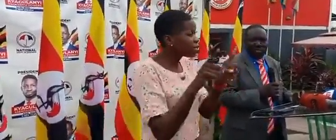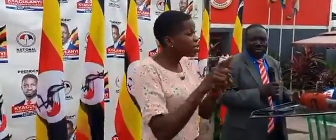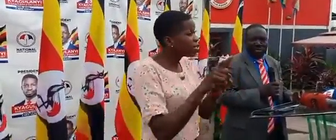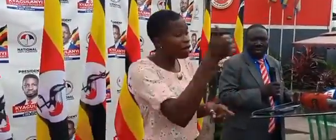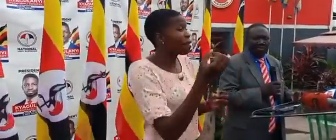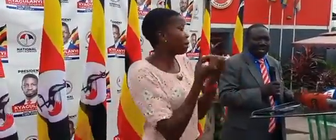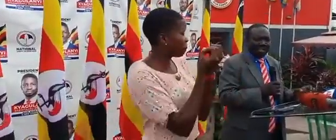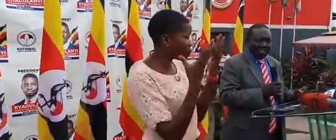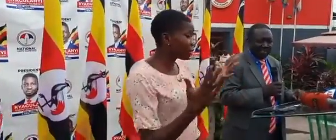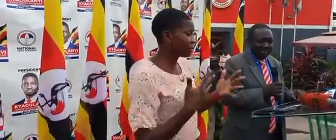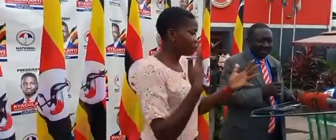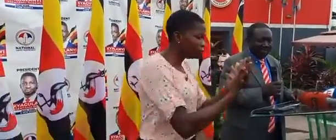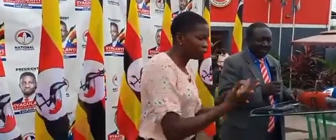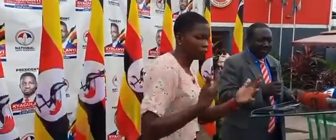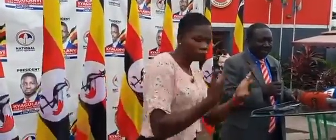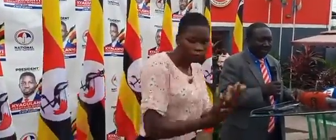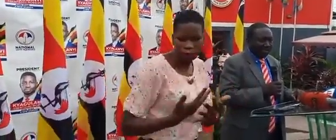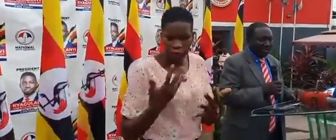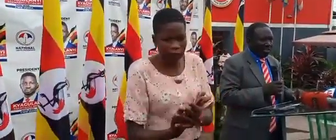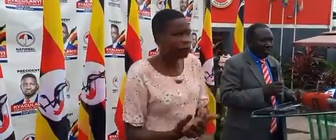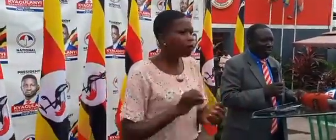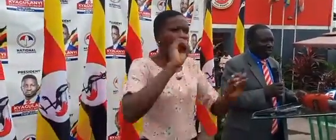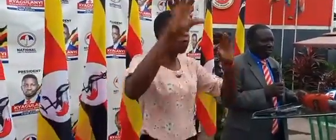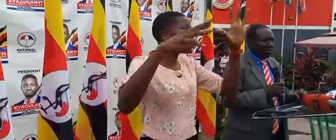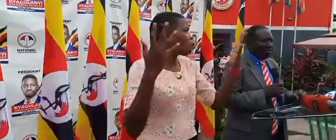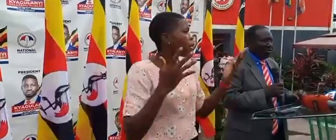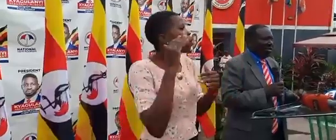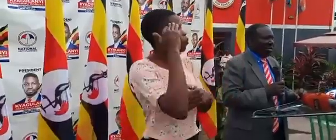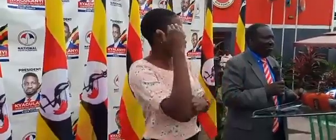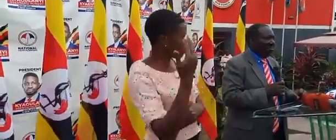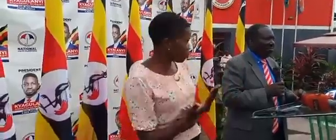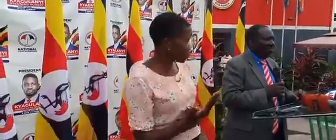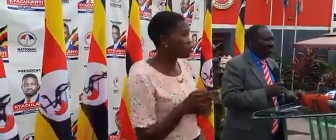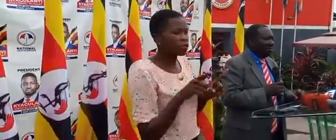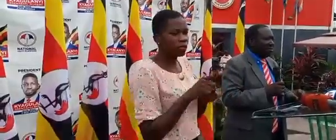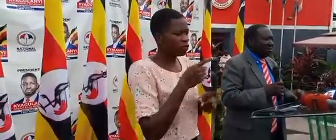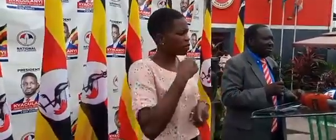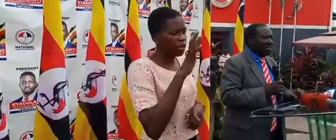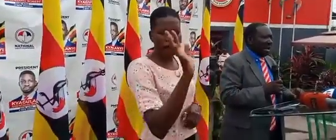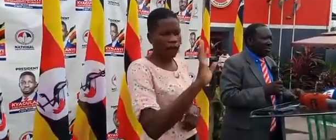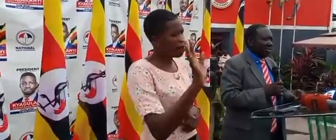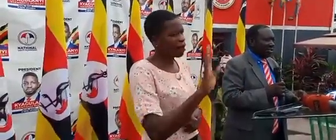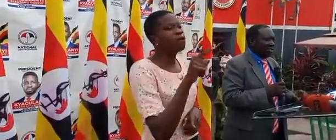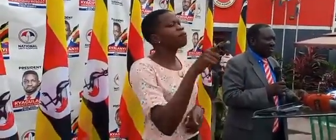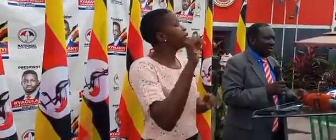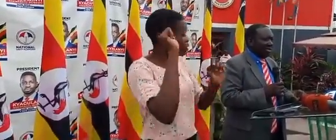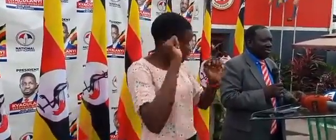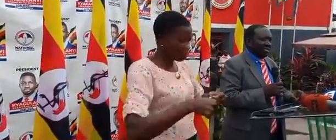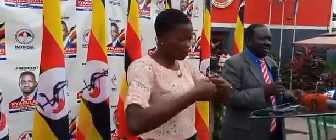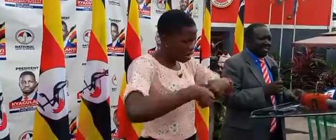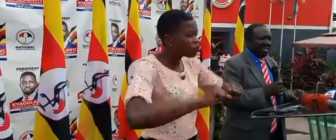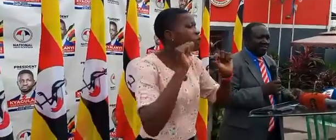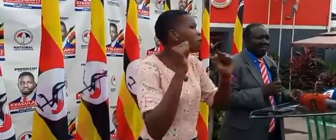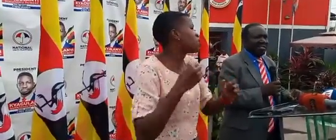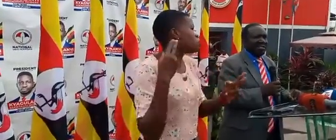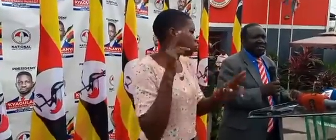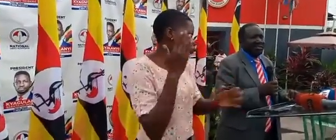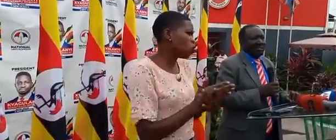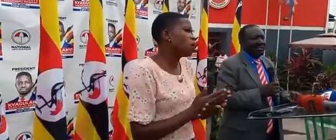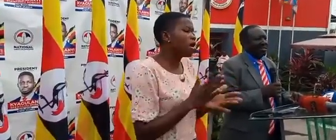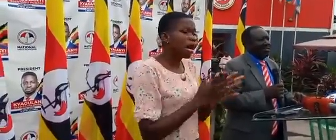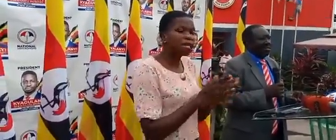be abducted. We still continue to condemn this action is by the sitting